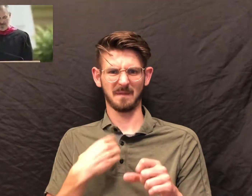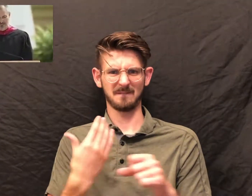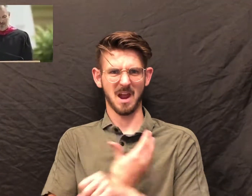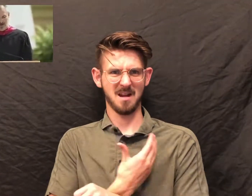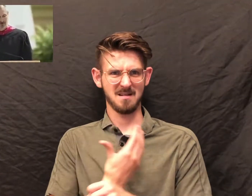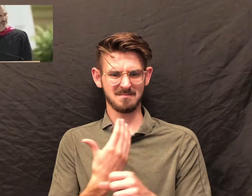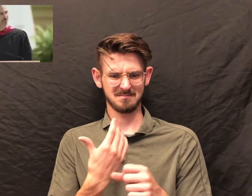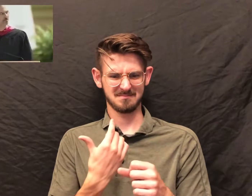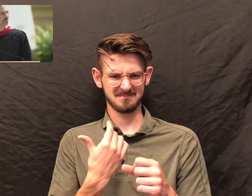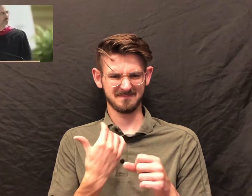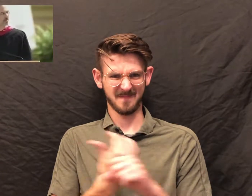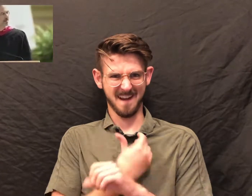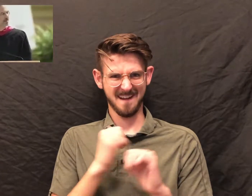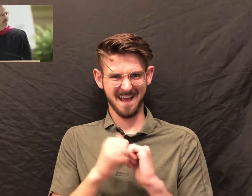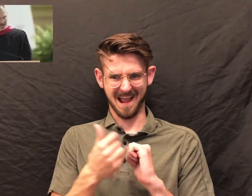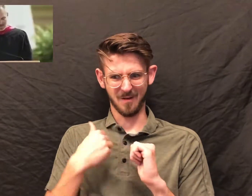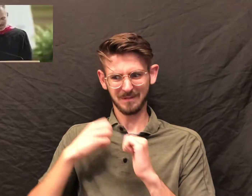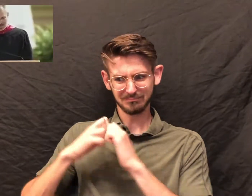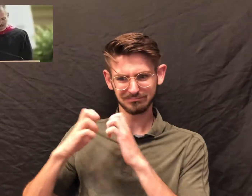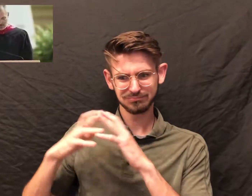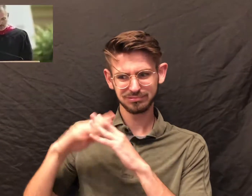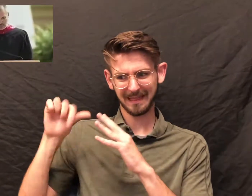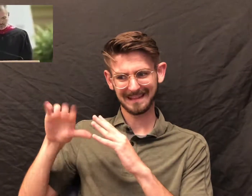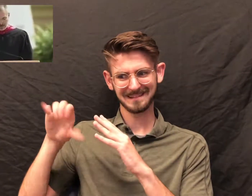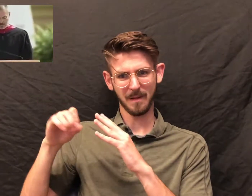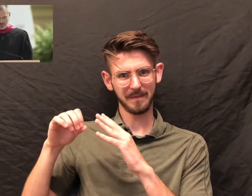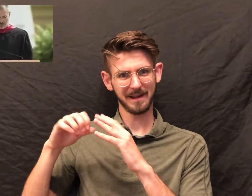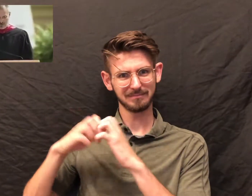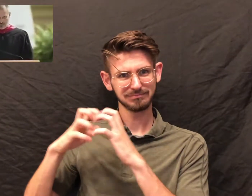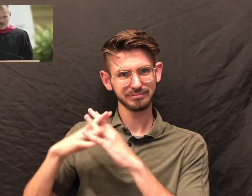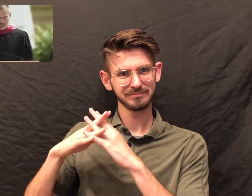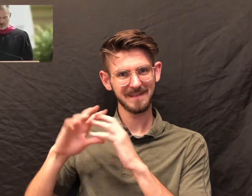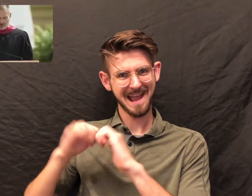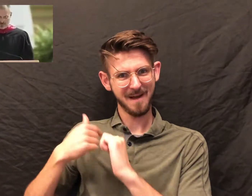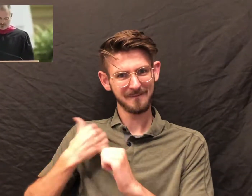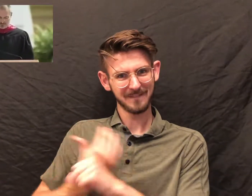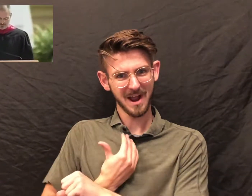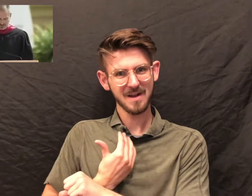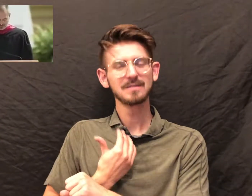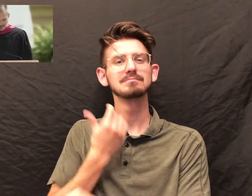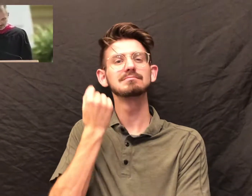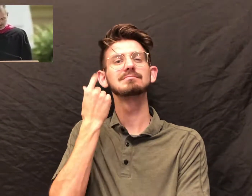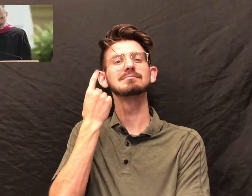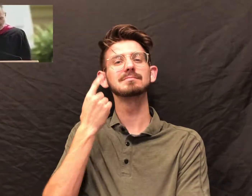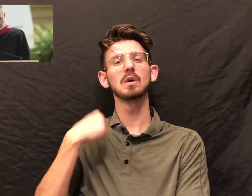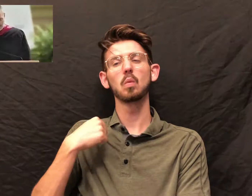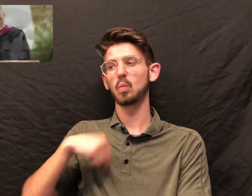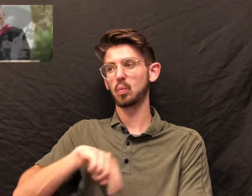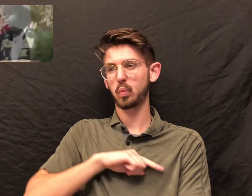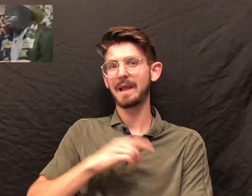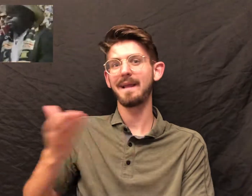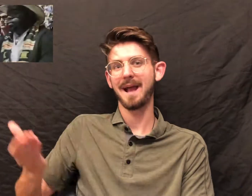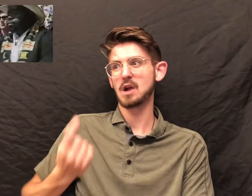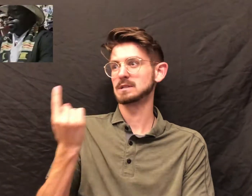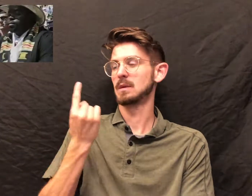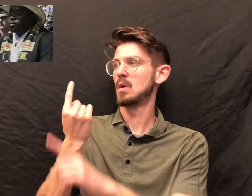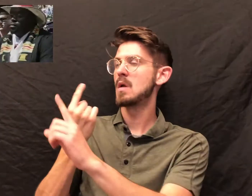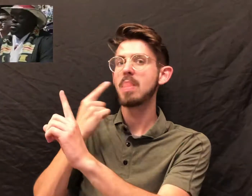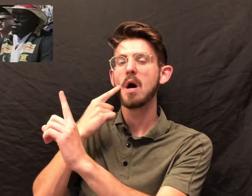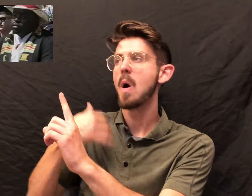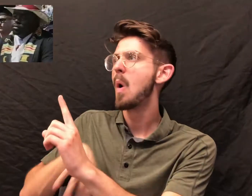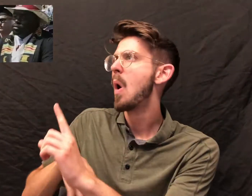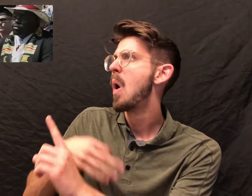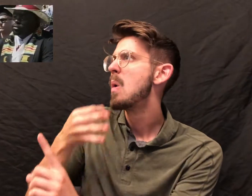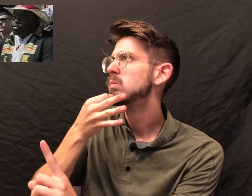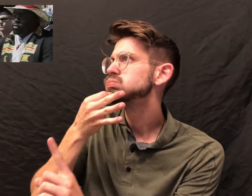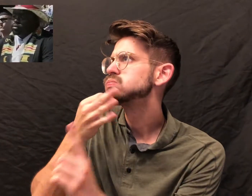from a company you started? Well, as Apple grew, we hired someone who I thought was very talented to run the company